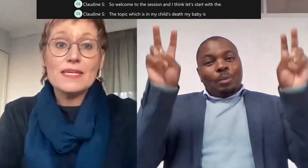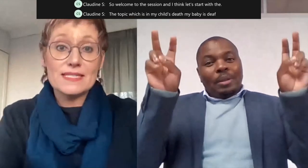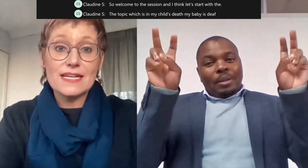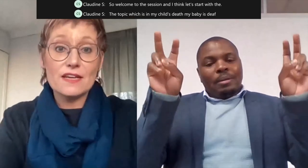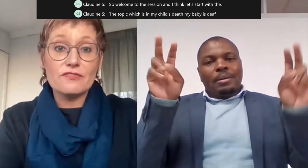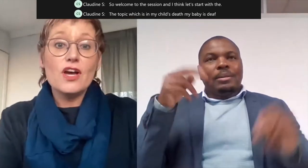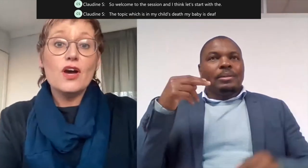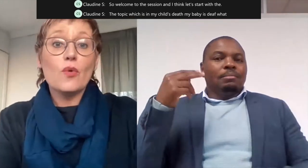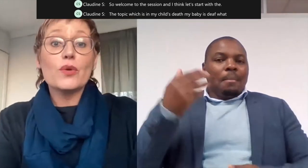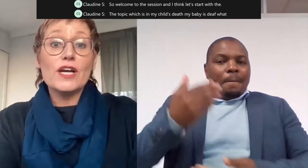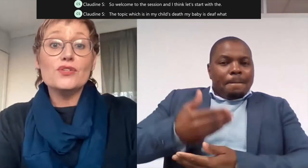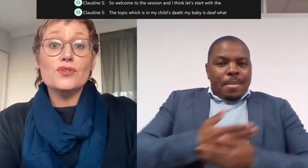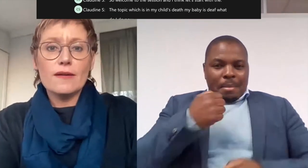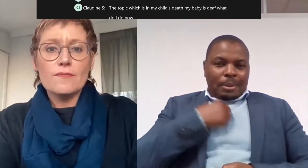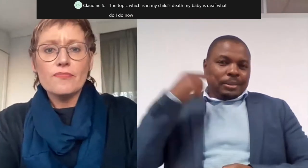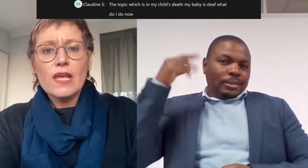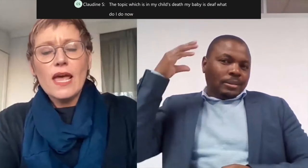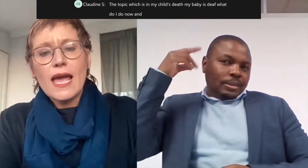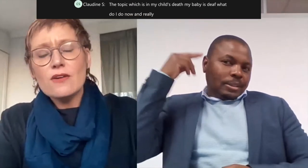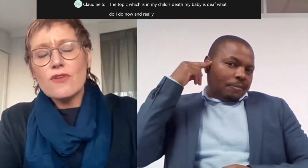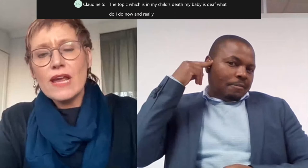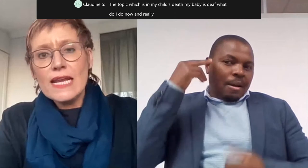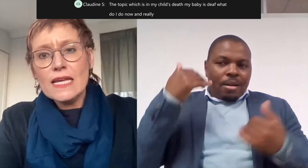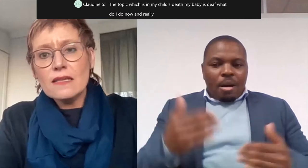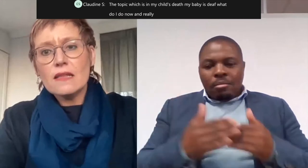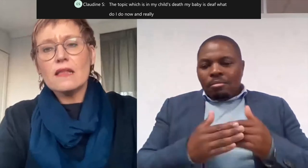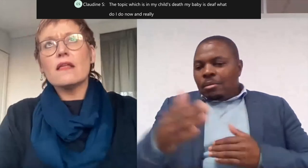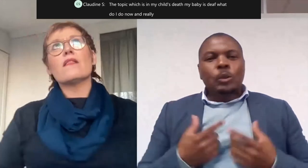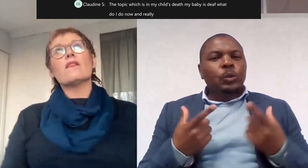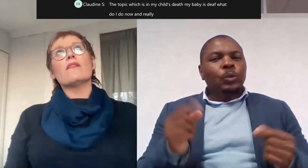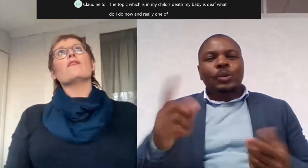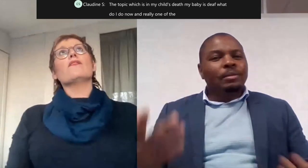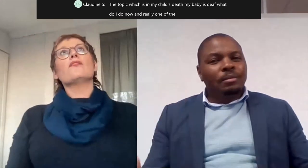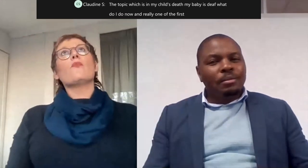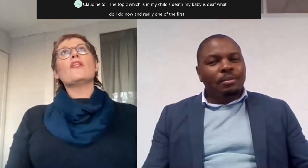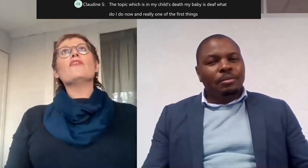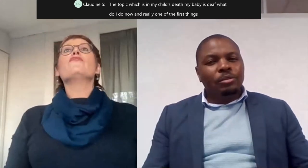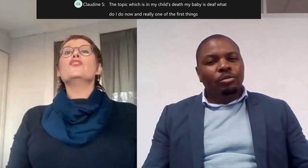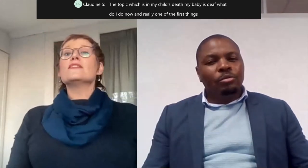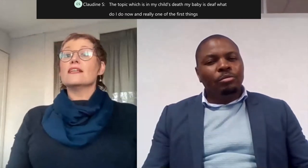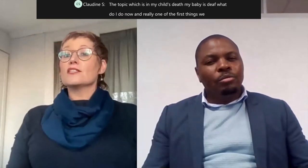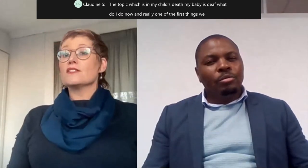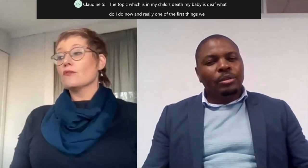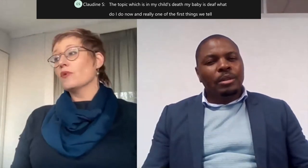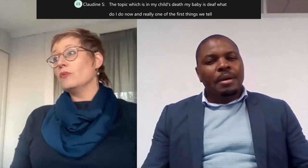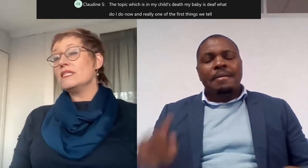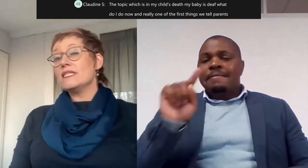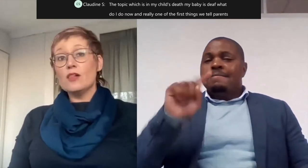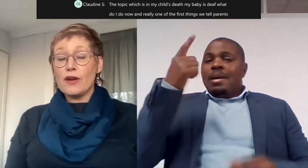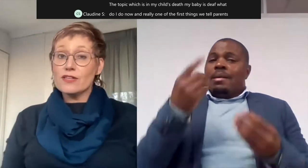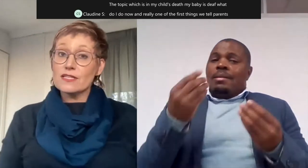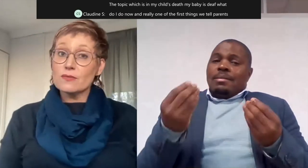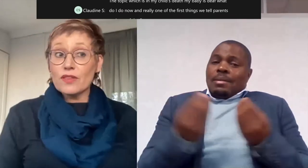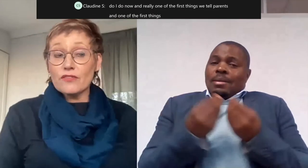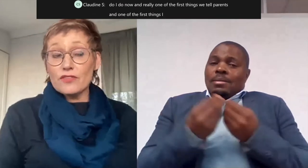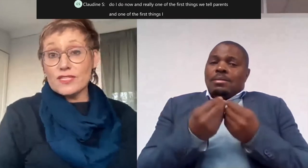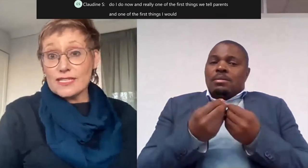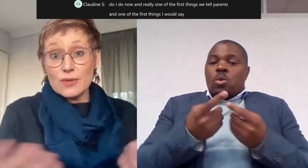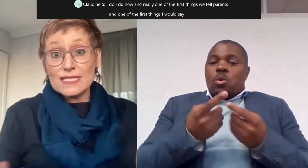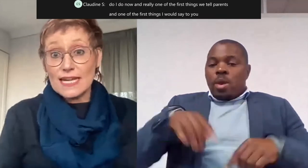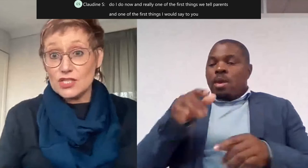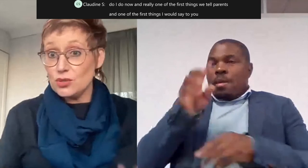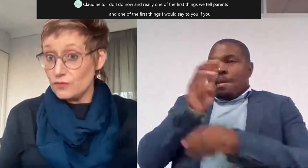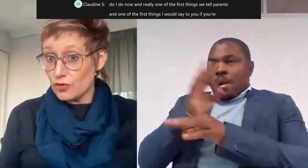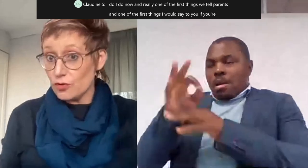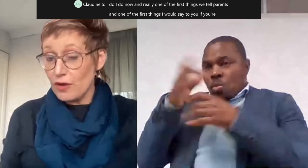is deaf, my baby is deaf. What do I do now? And really, one of the first things we tell parents, and one of the